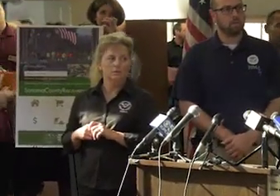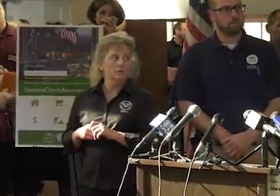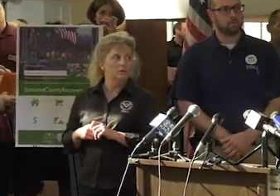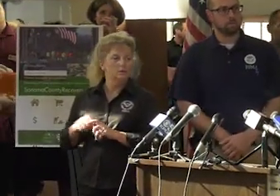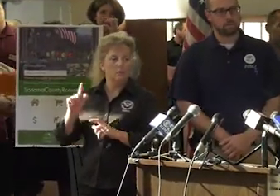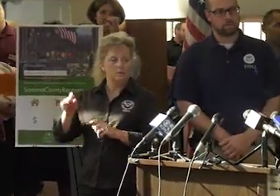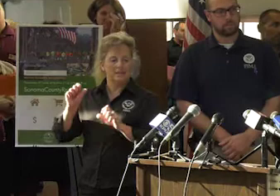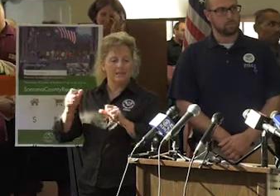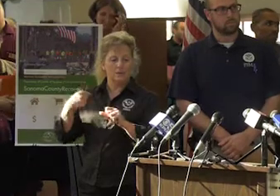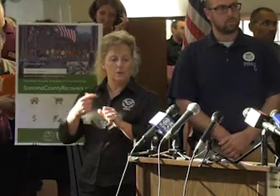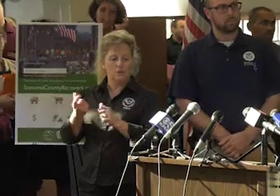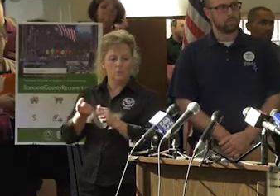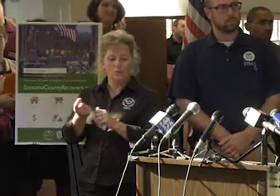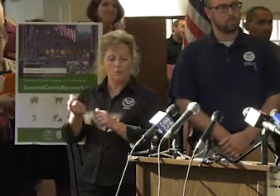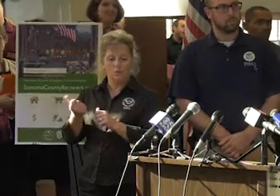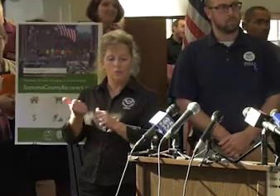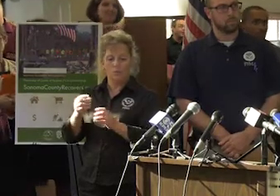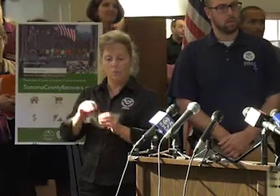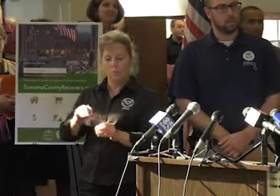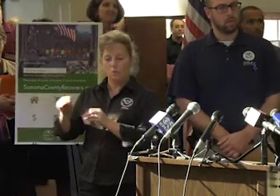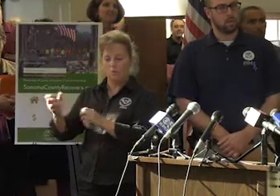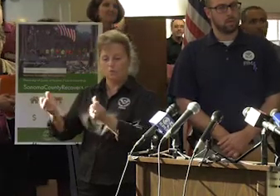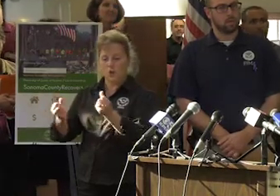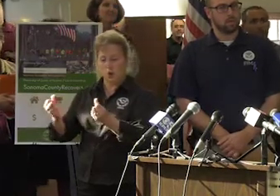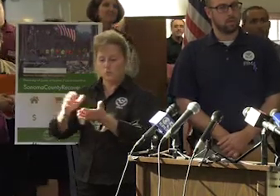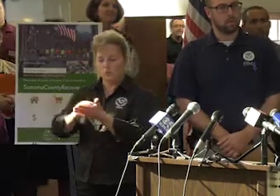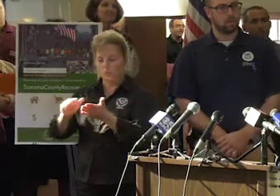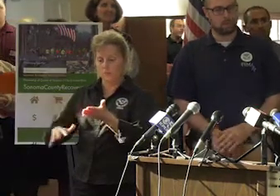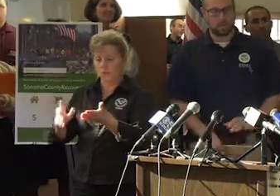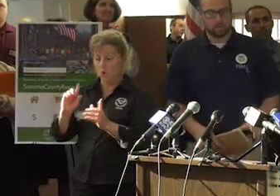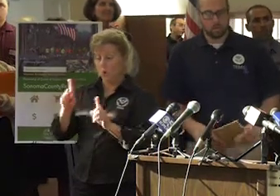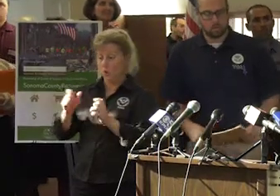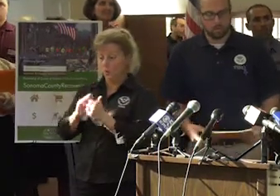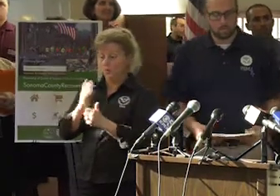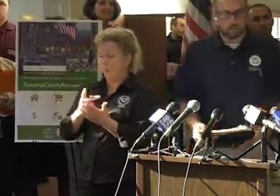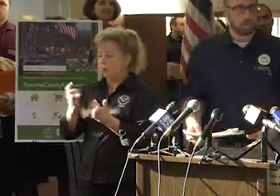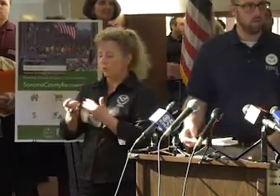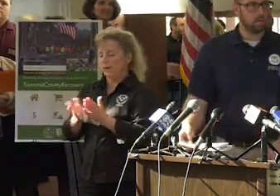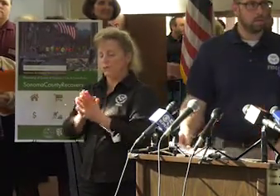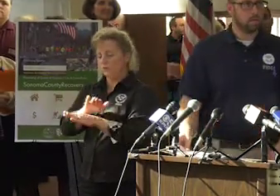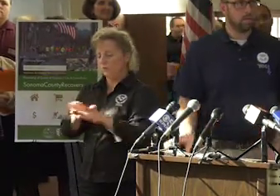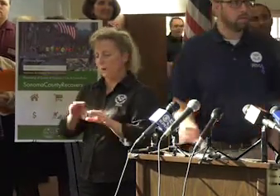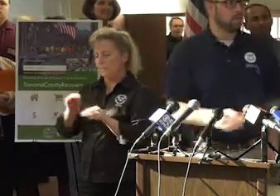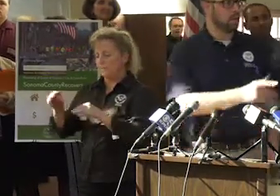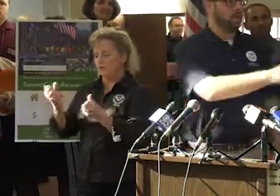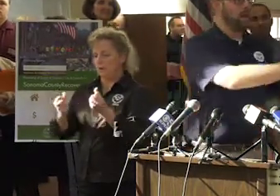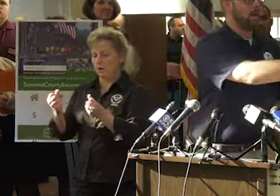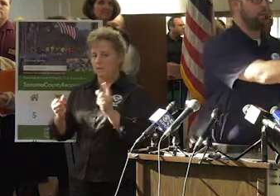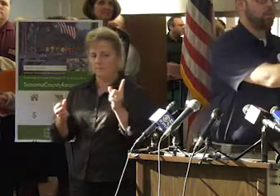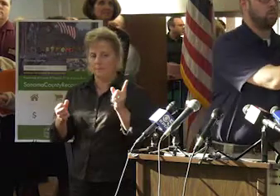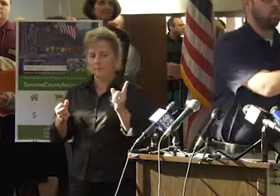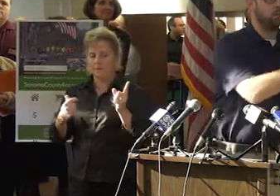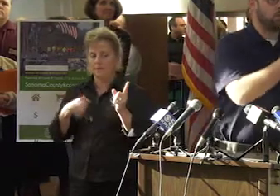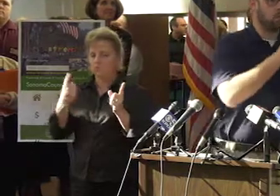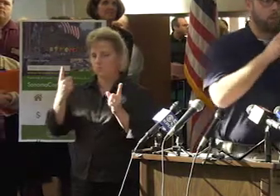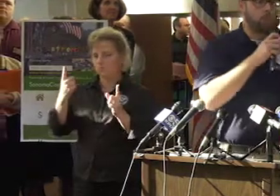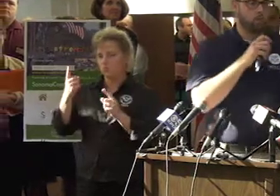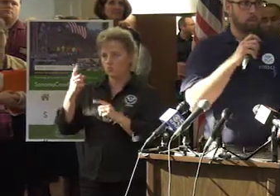The question is, can we remove the cars? If you're going to go with our project, we would ask that you not remove the car. Okay. And then I'll